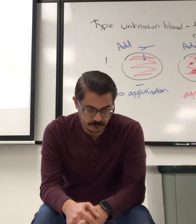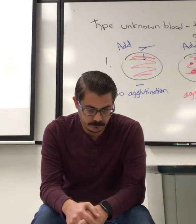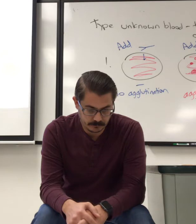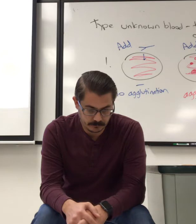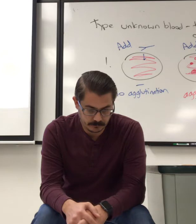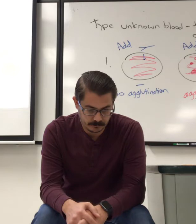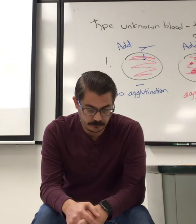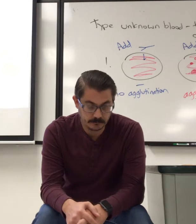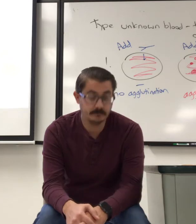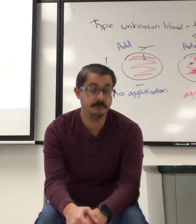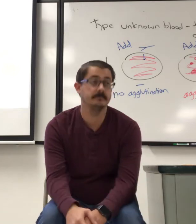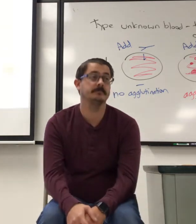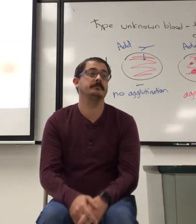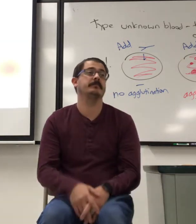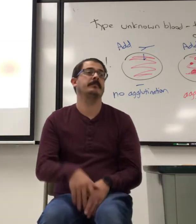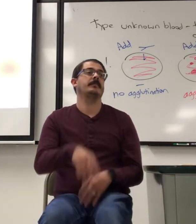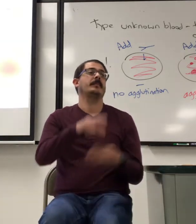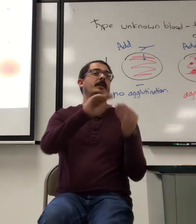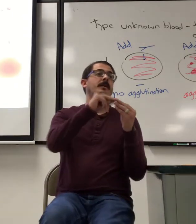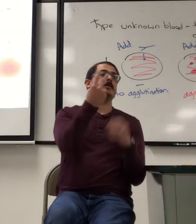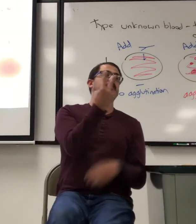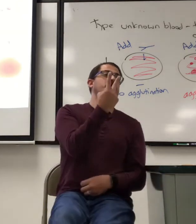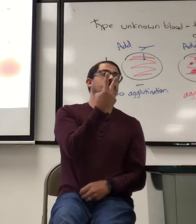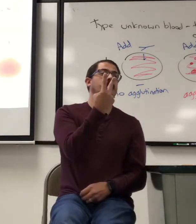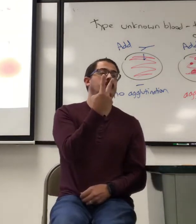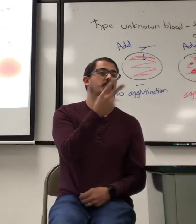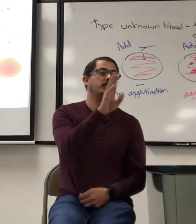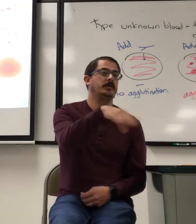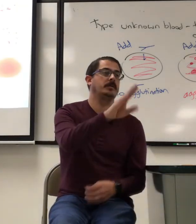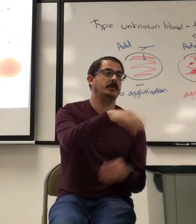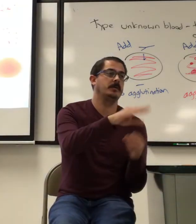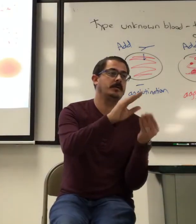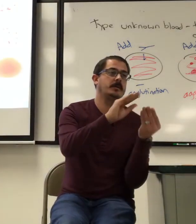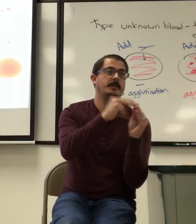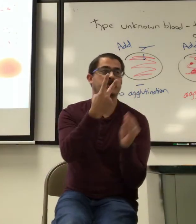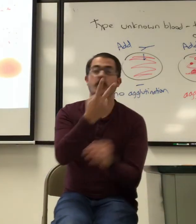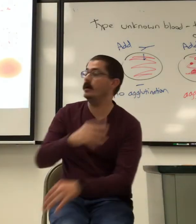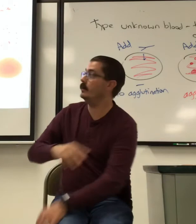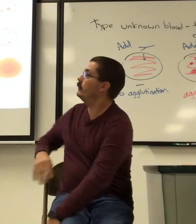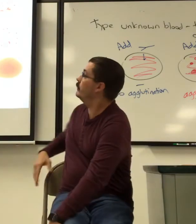Ding dong, time's up. What'd you get for number 2? Two.